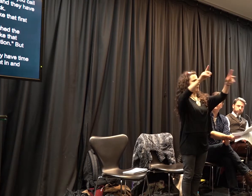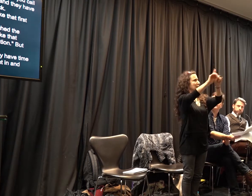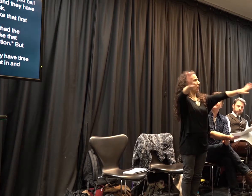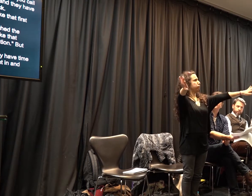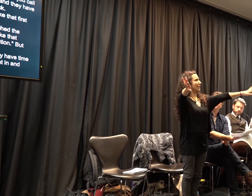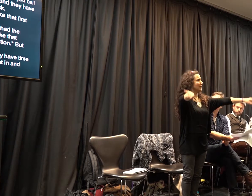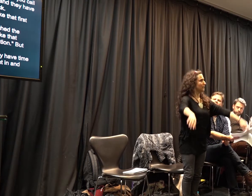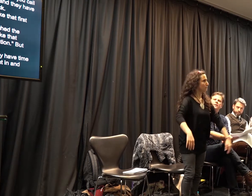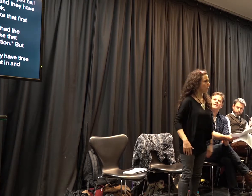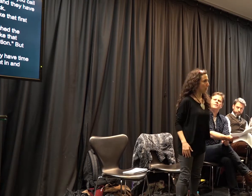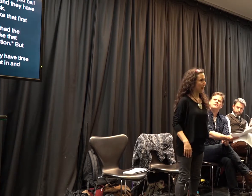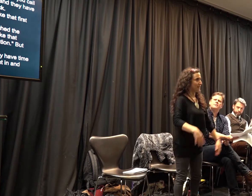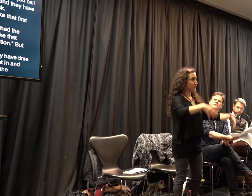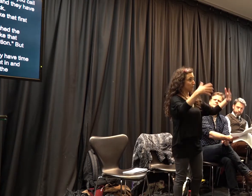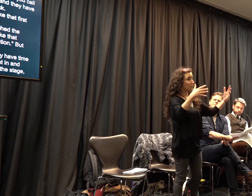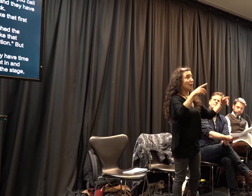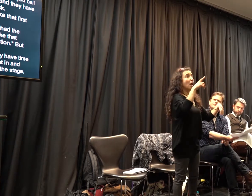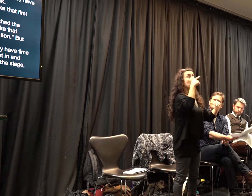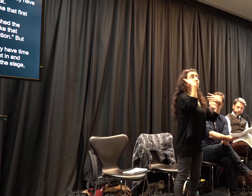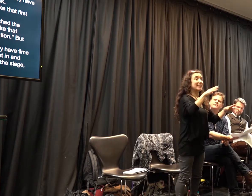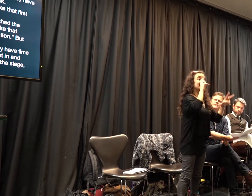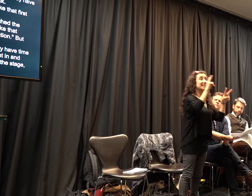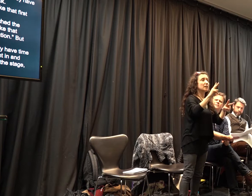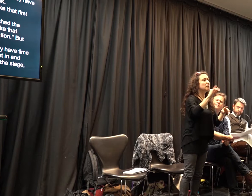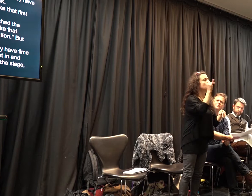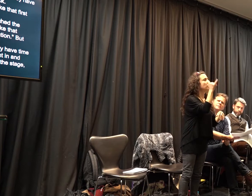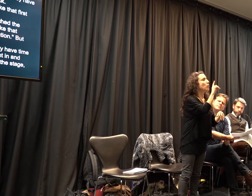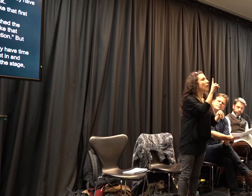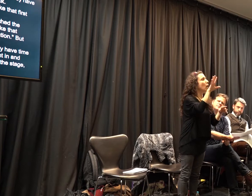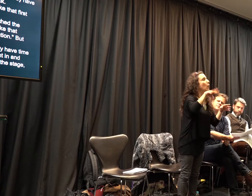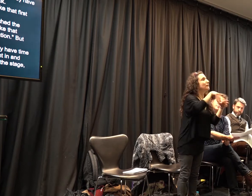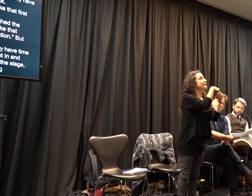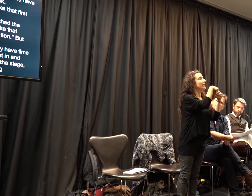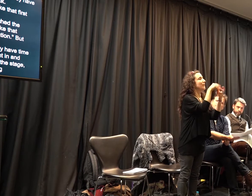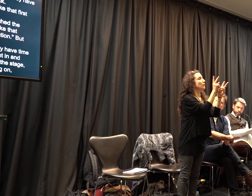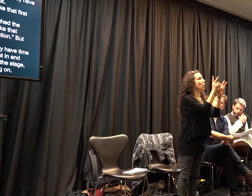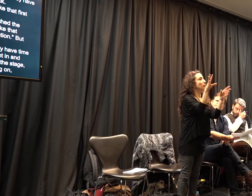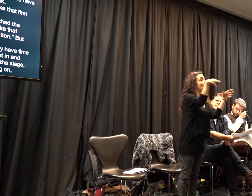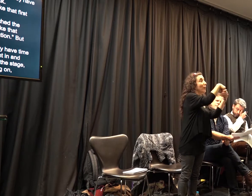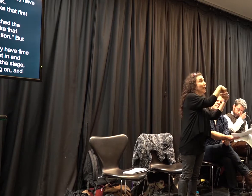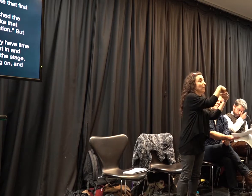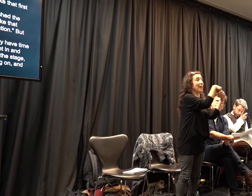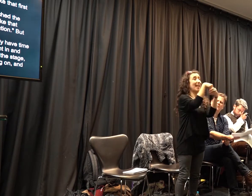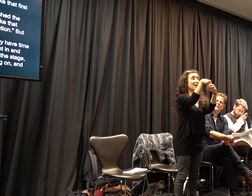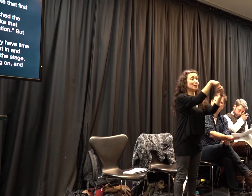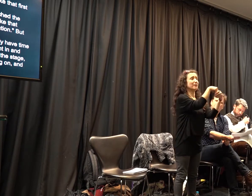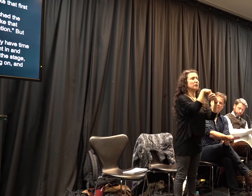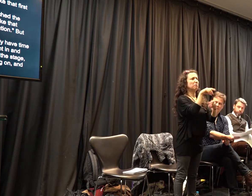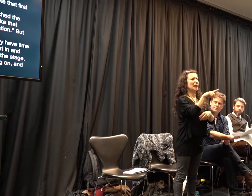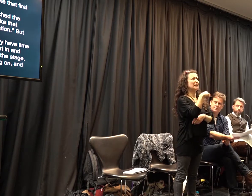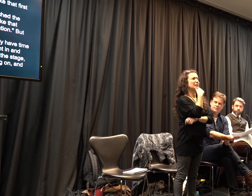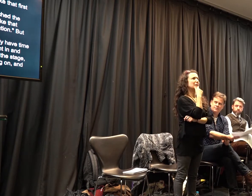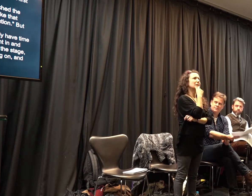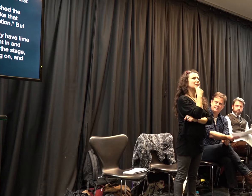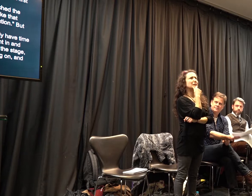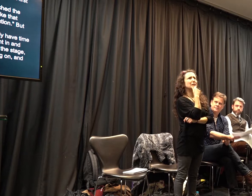corner of the stage, and it's very, very separate from what's going on, and they're forced to sign very quickly. What I have seen